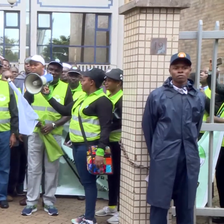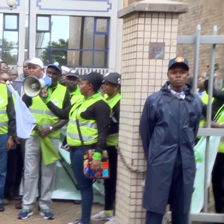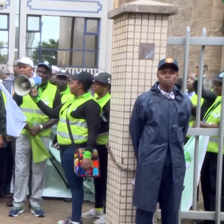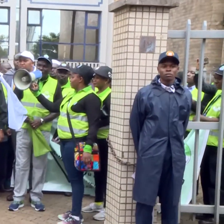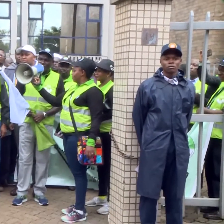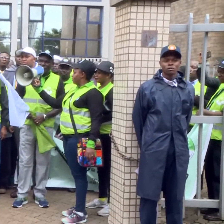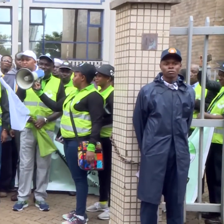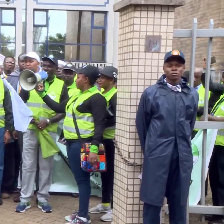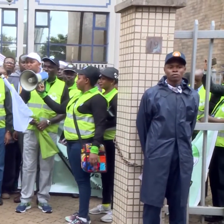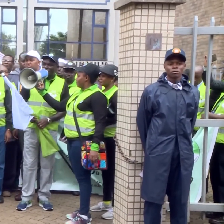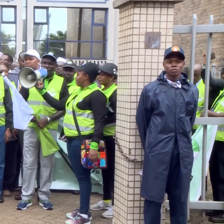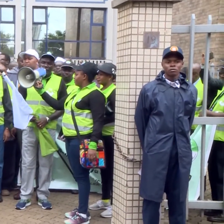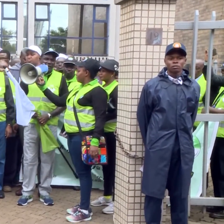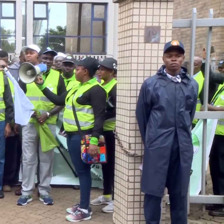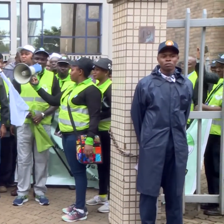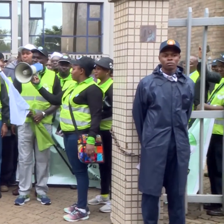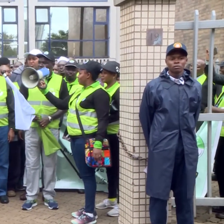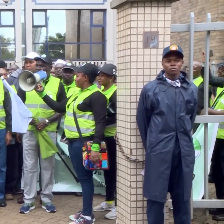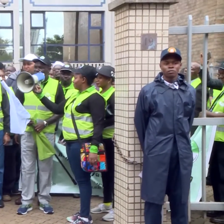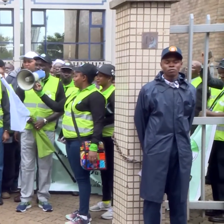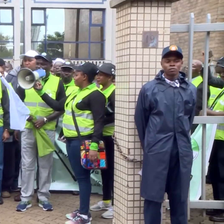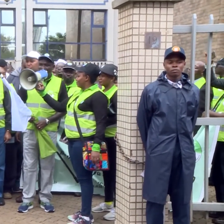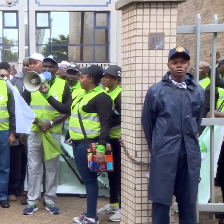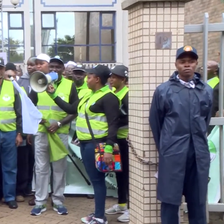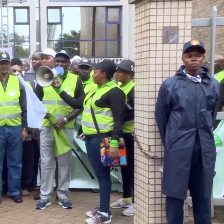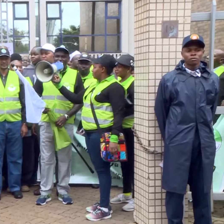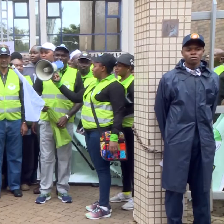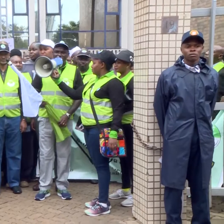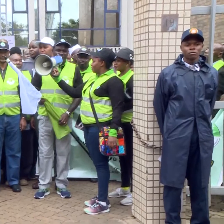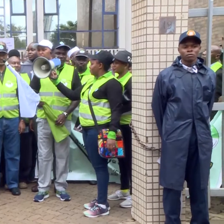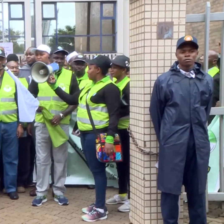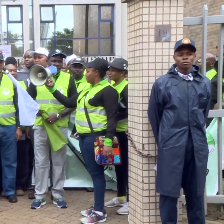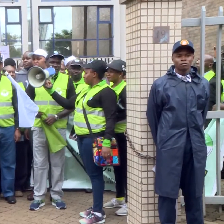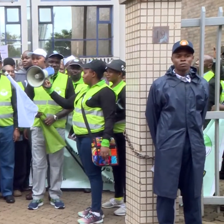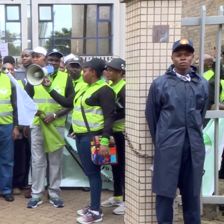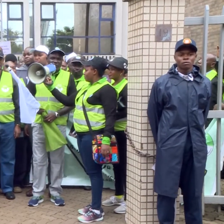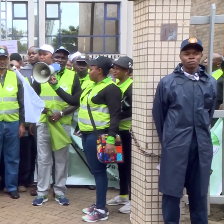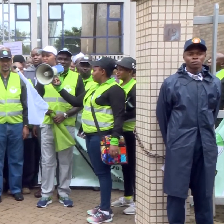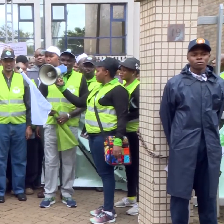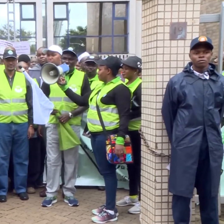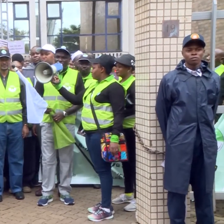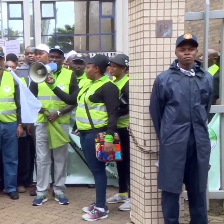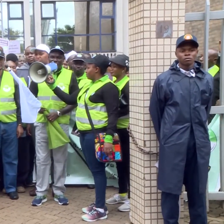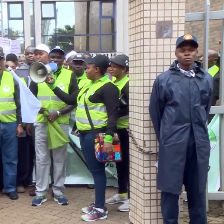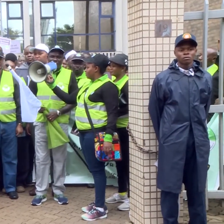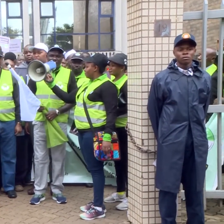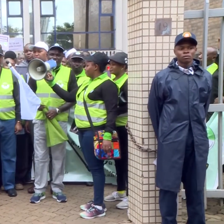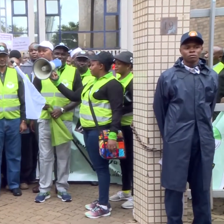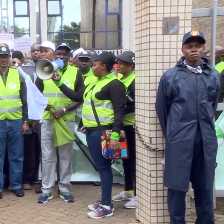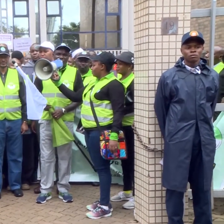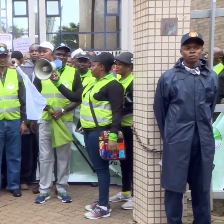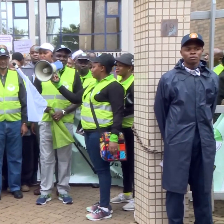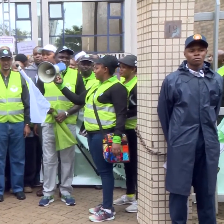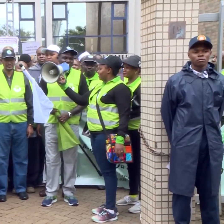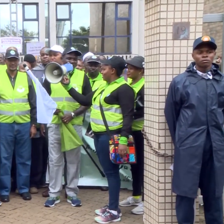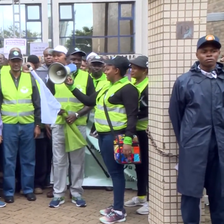the ABEP Annual World Education Week. And it's my pleasure to flag you off. I